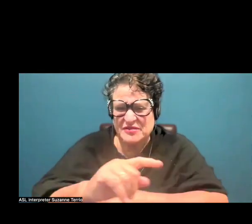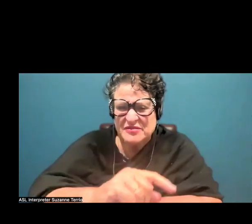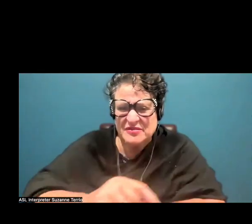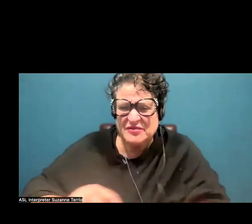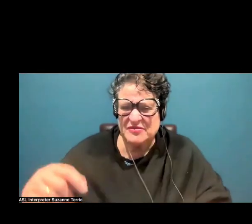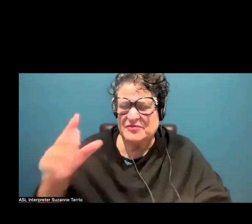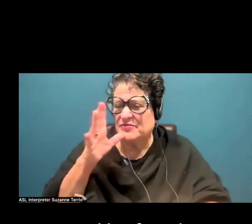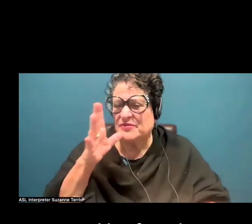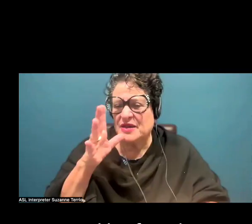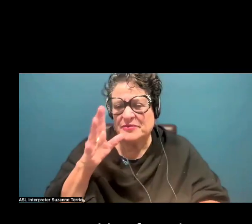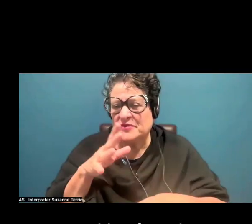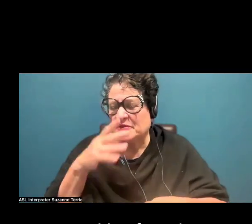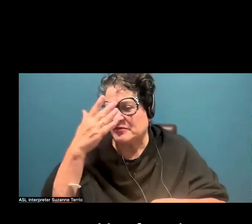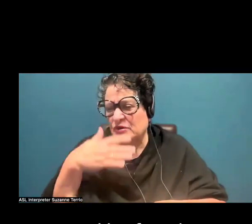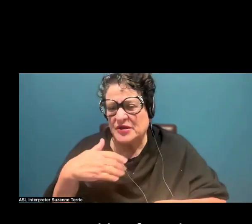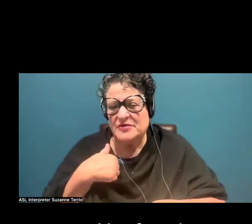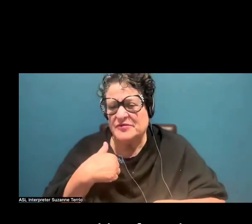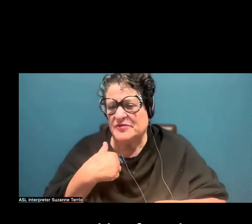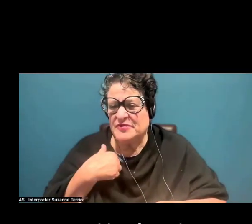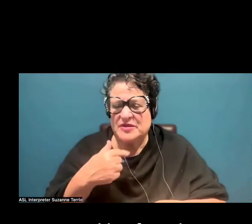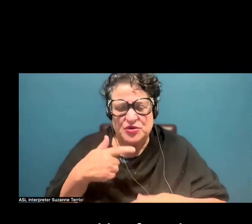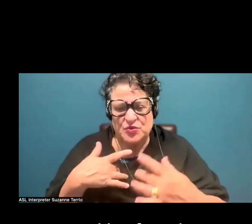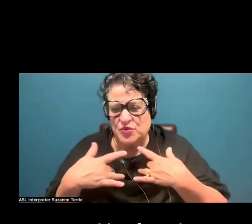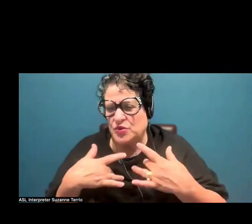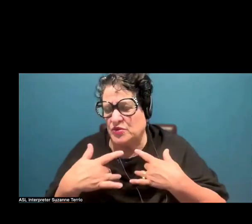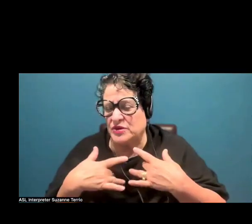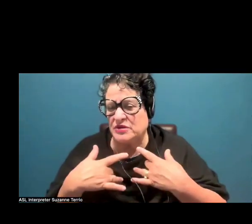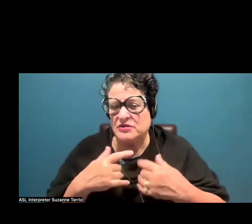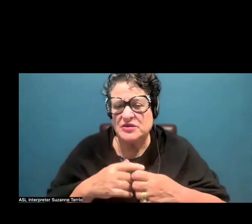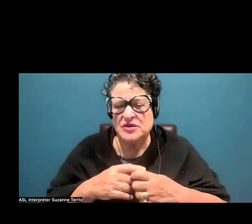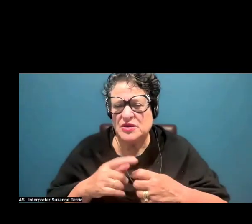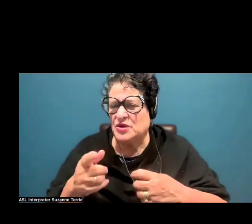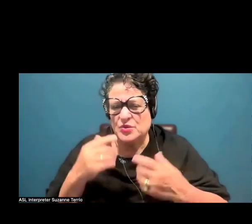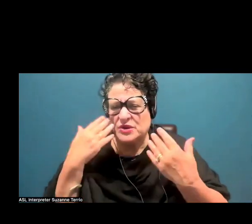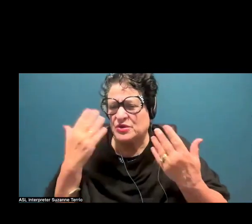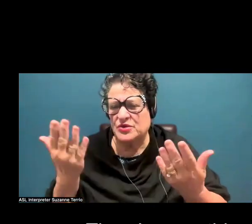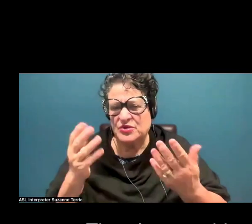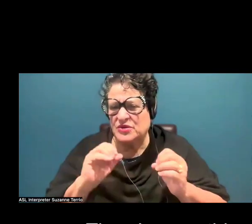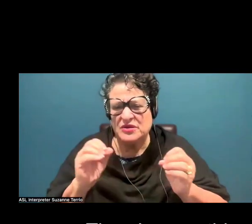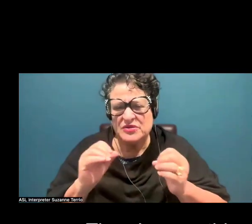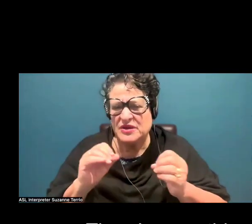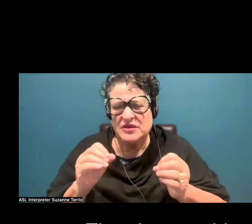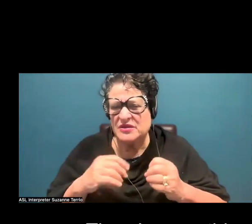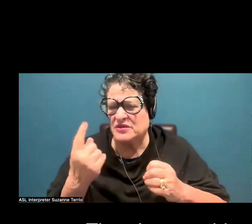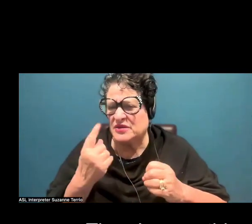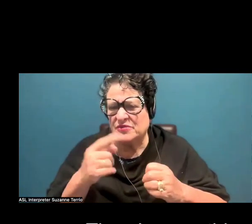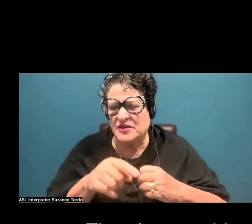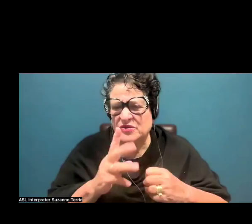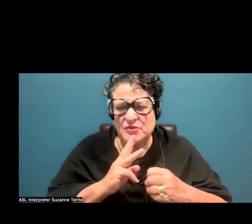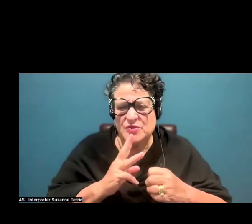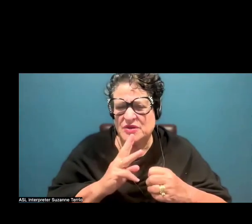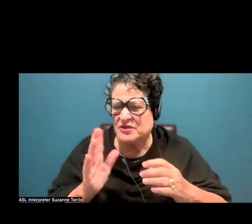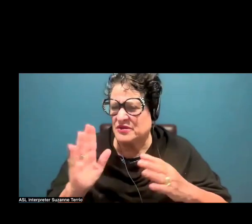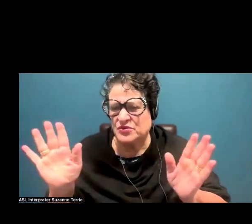Mom's crouched in front of me. Her face is creased with worry as it ripples into view. We don't know anything, okay? There's something in the water. That's